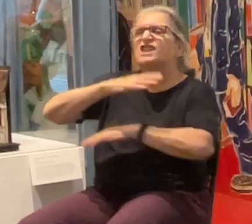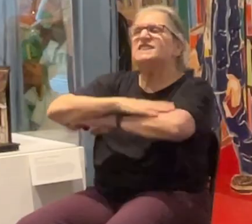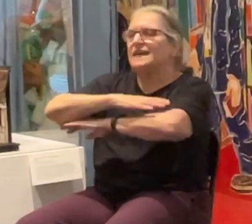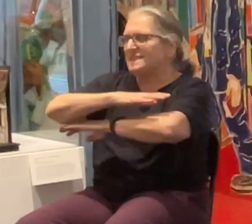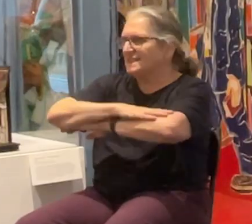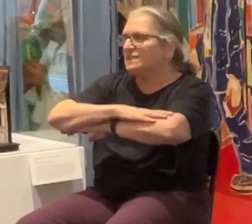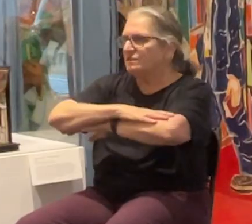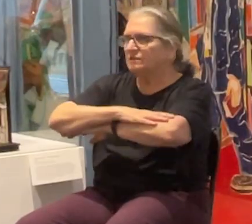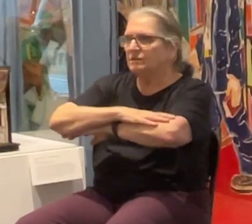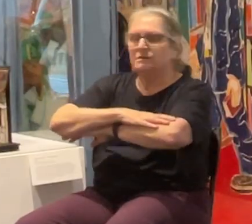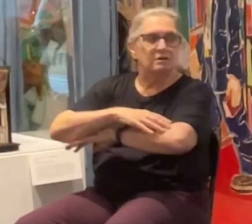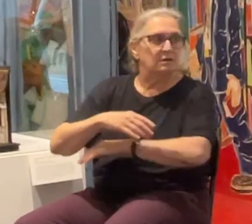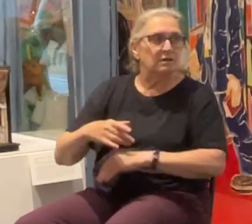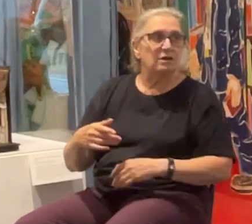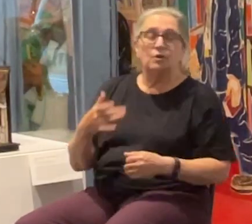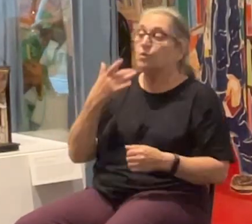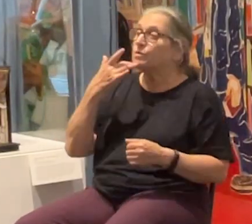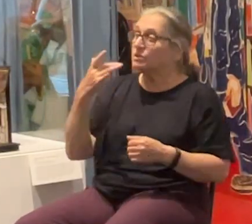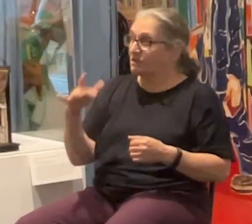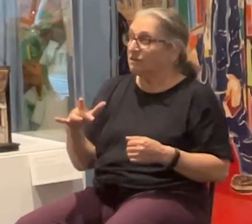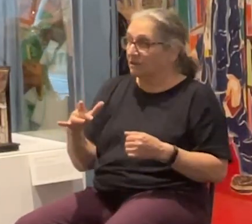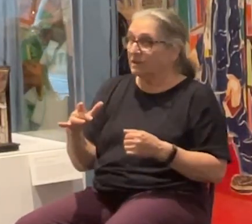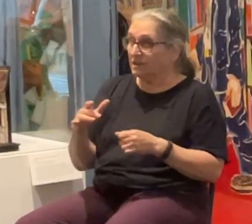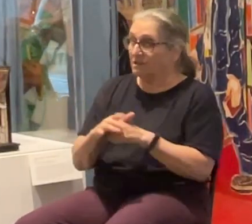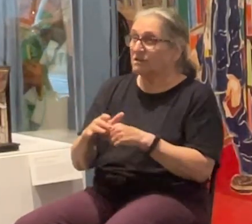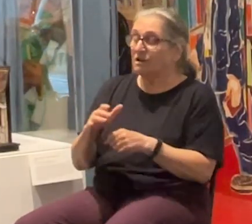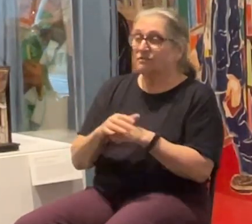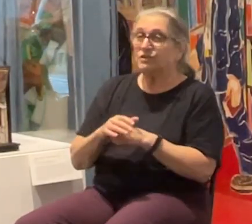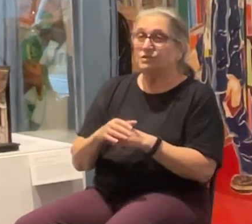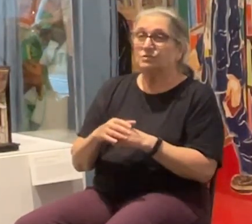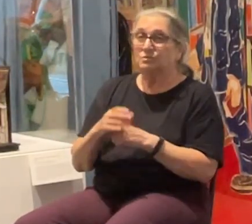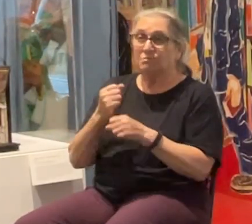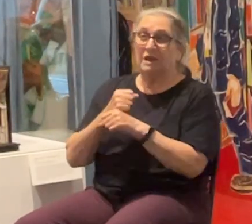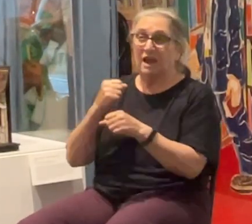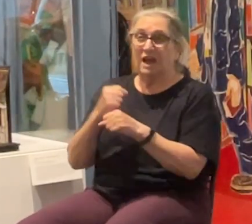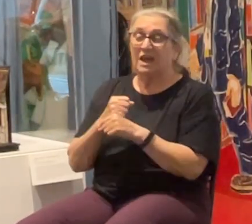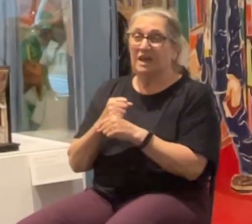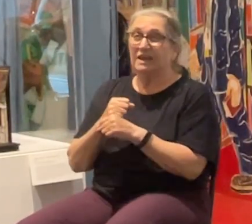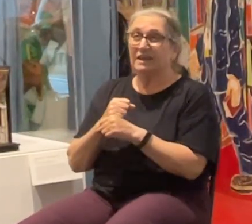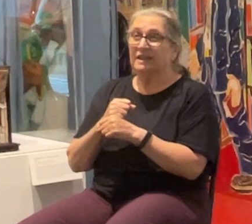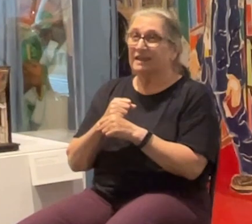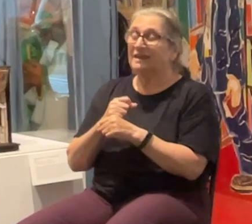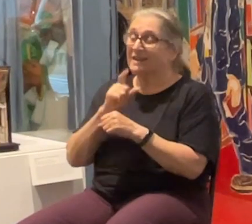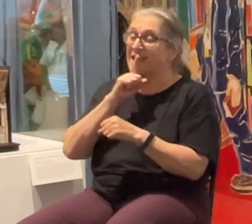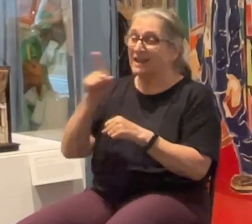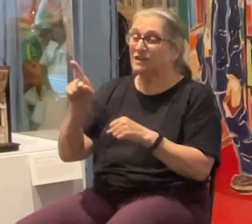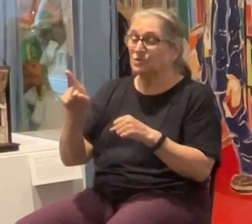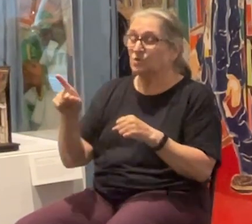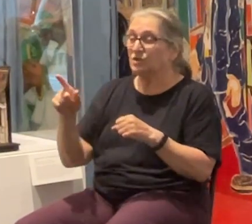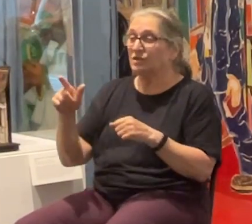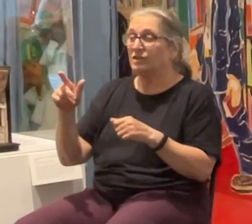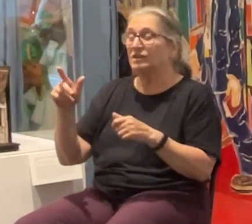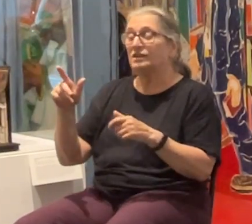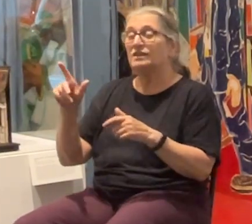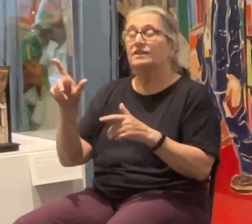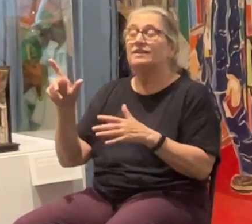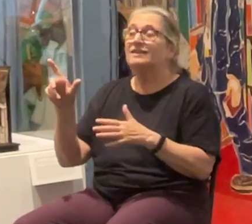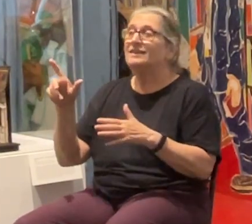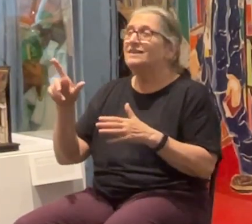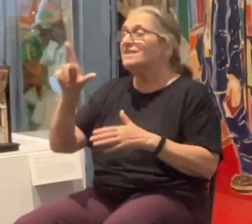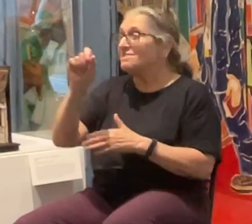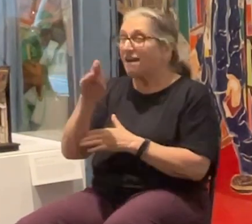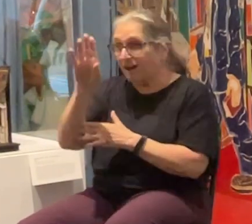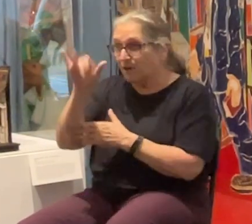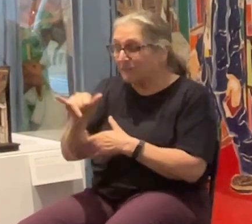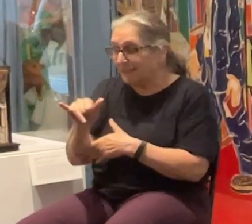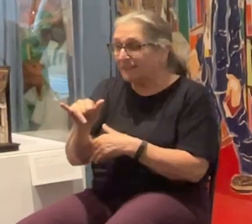So we were fortunate enough to be able to create an actual lobby to greet people and not, just have it all happening in the